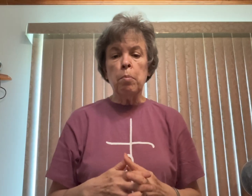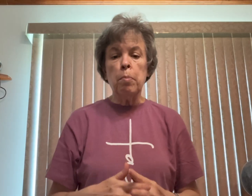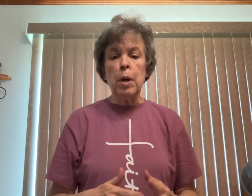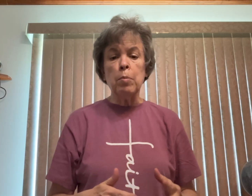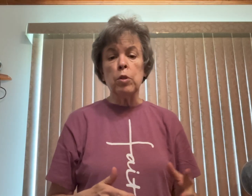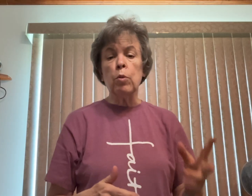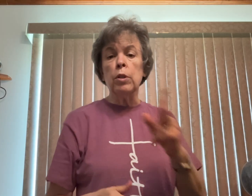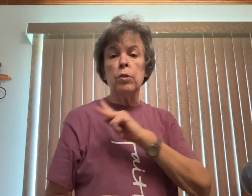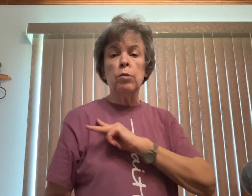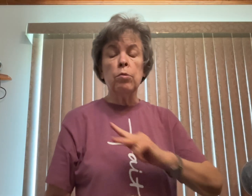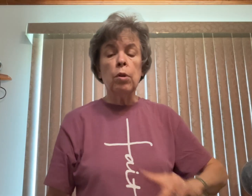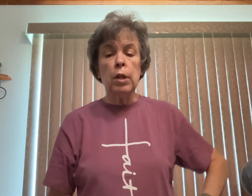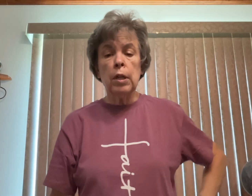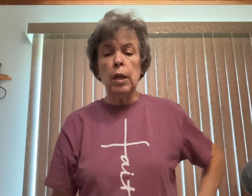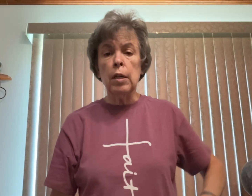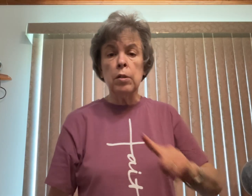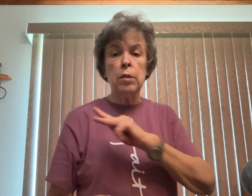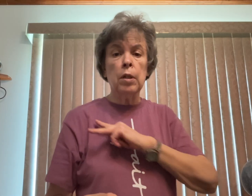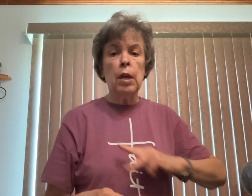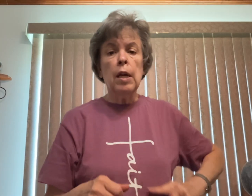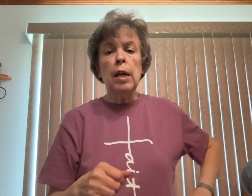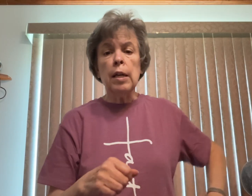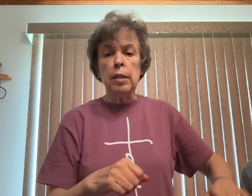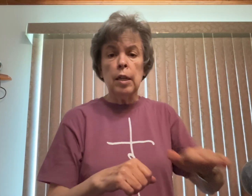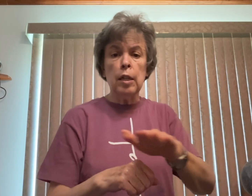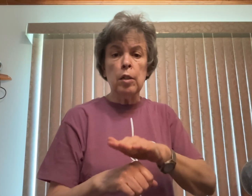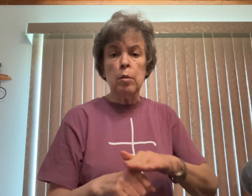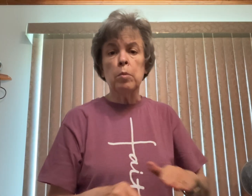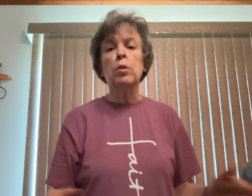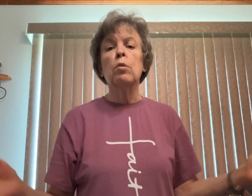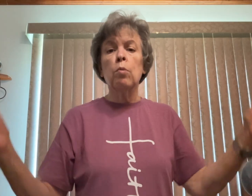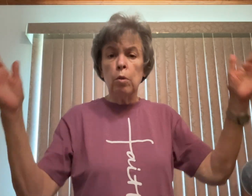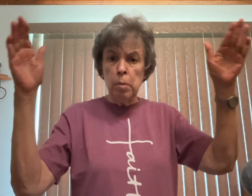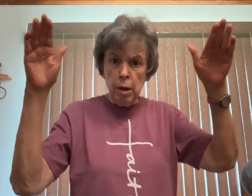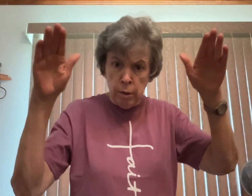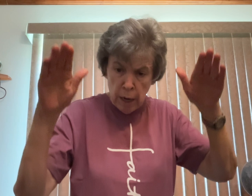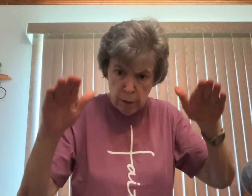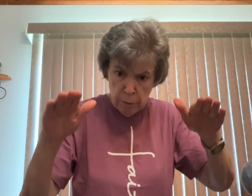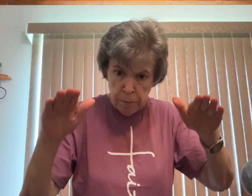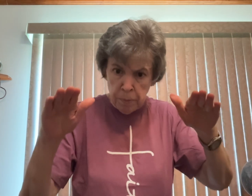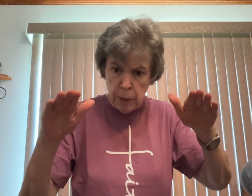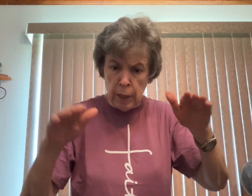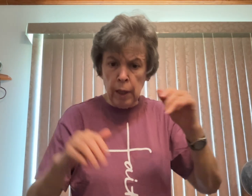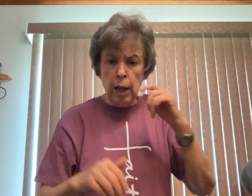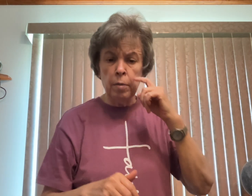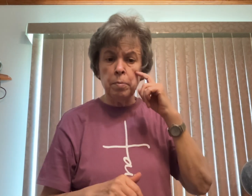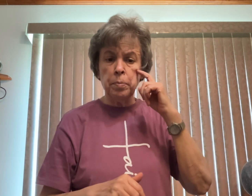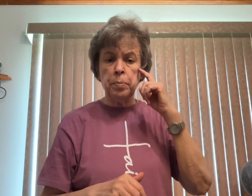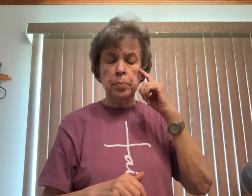But I'm just going to do kings and kingdoms will bow down, like that.